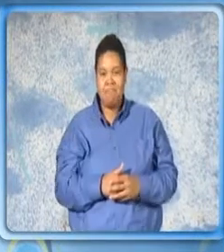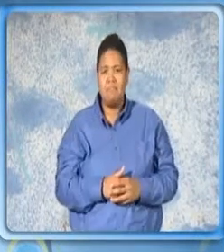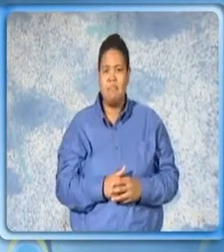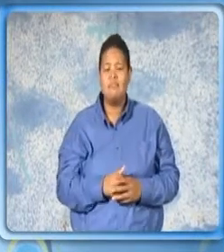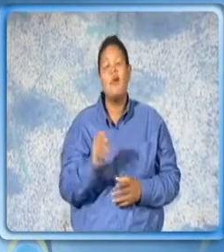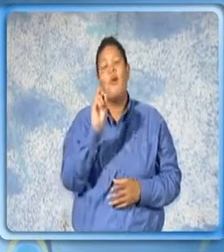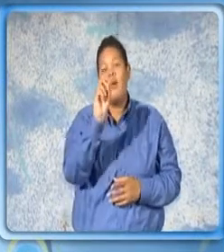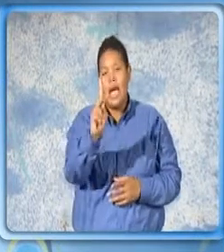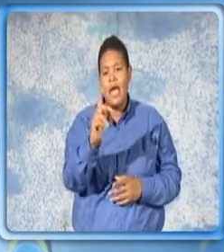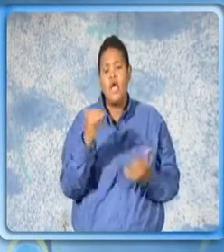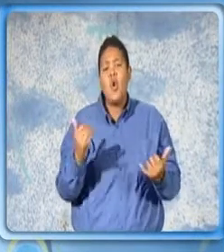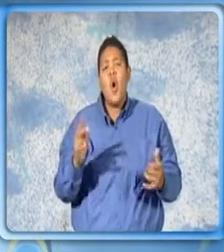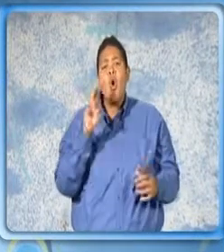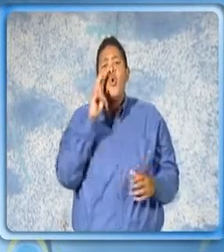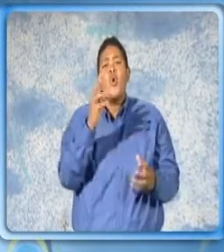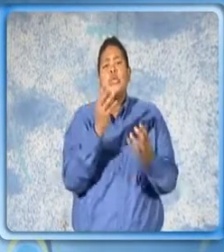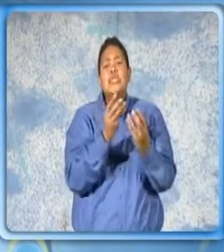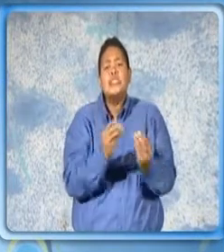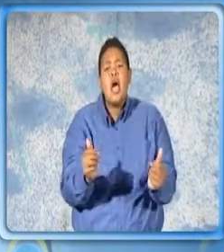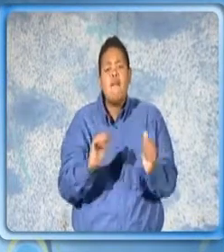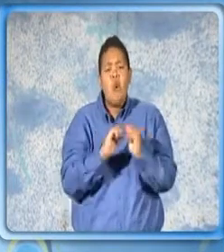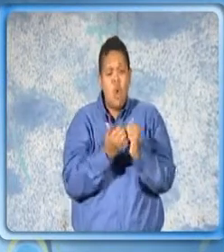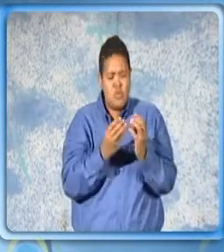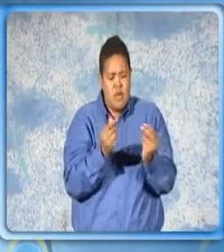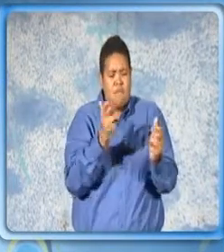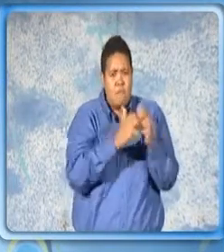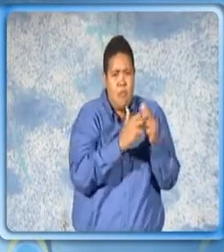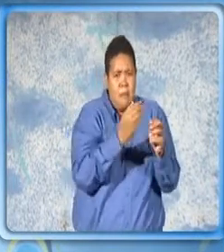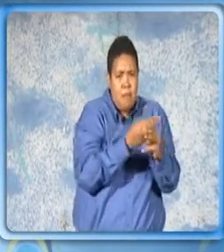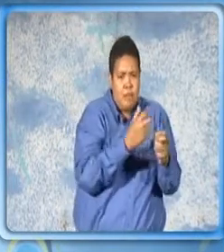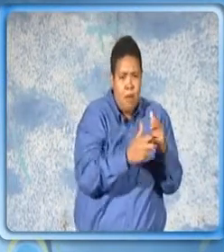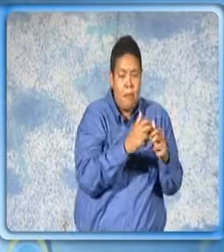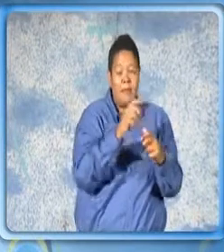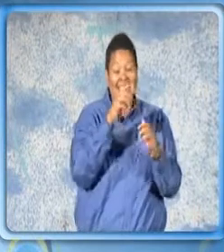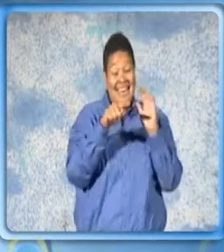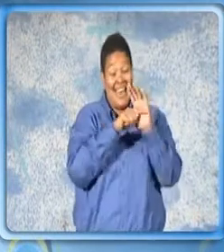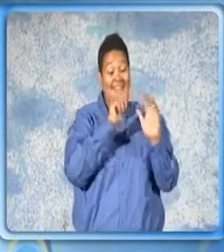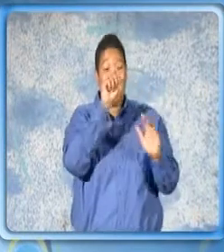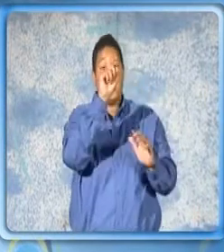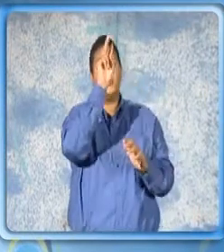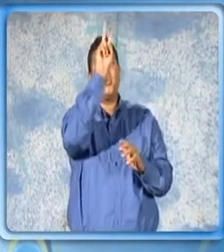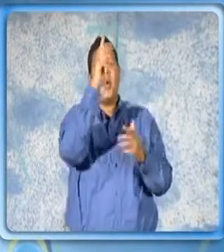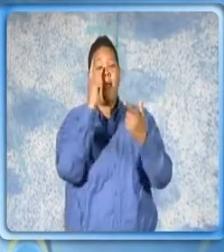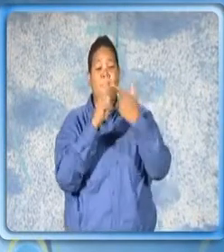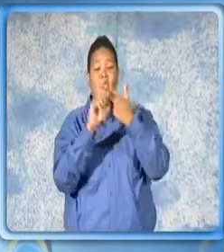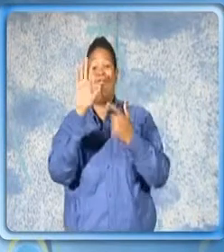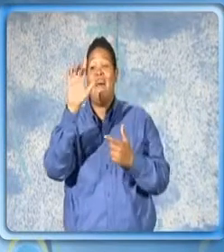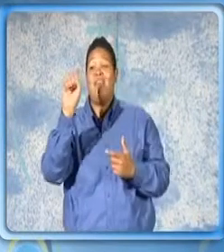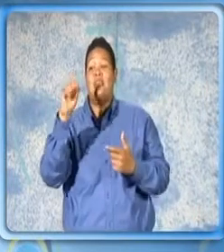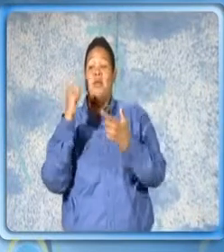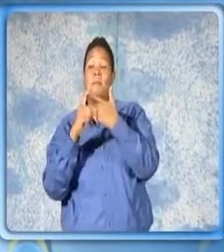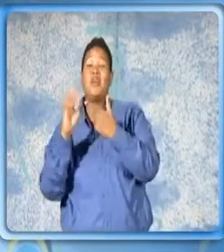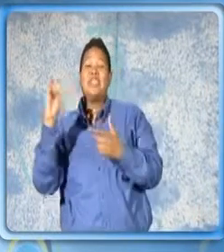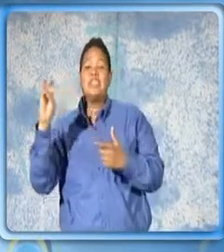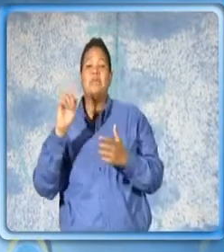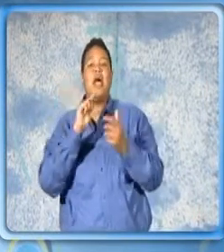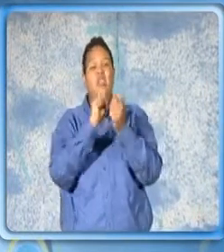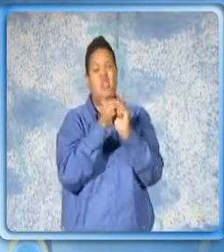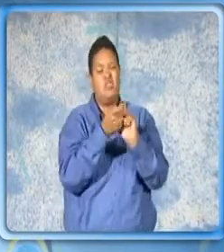Okay, now let us solve the equation negative x squared plus 5x plus 6 equals 0 by